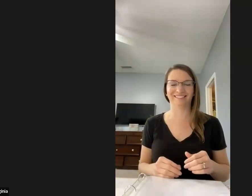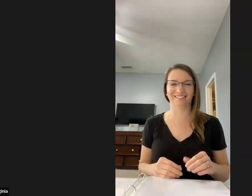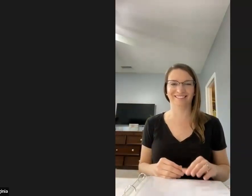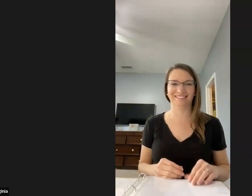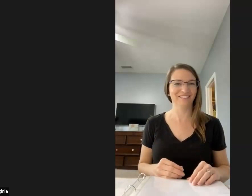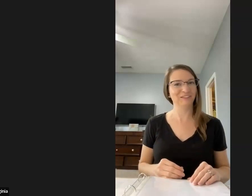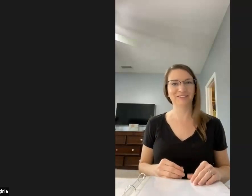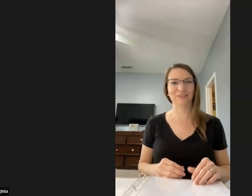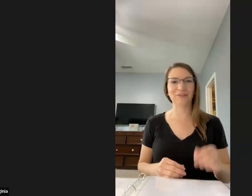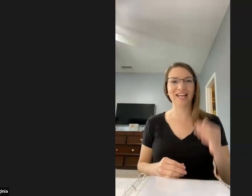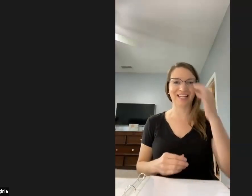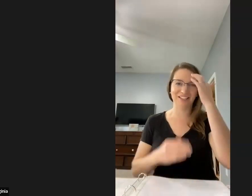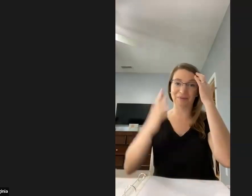it. Okay, anyway,